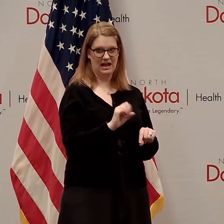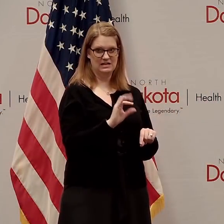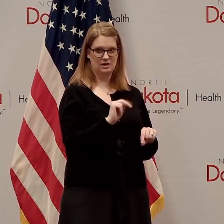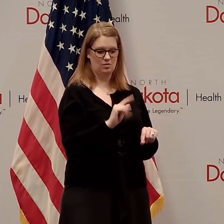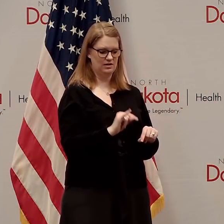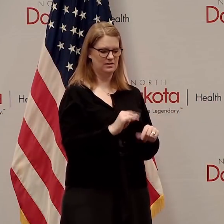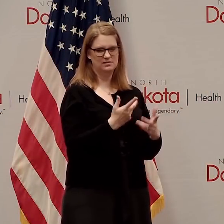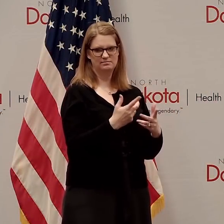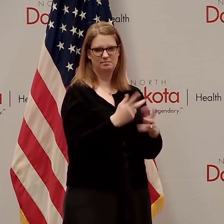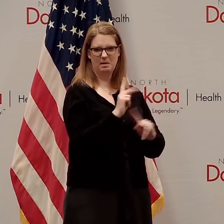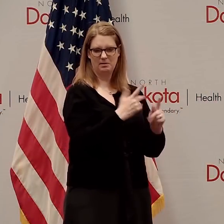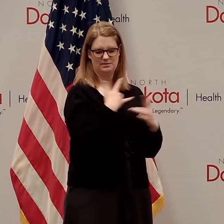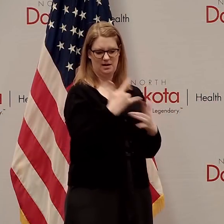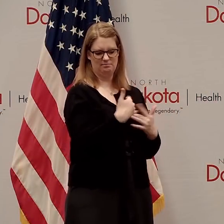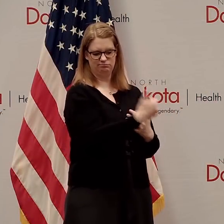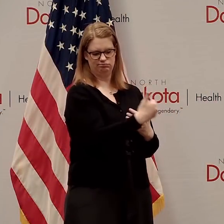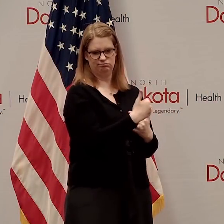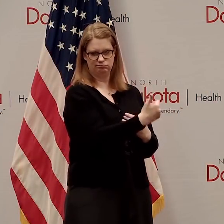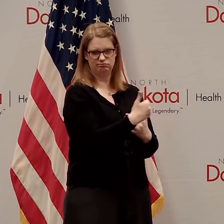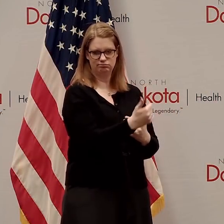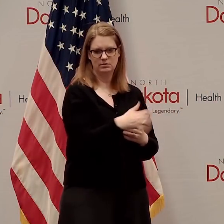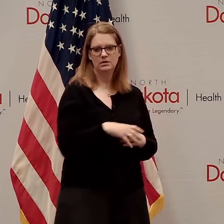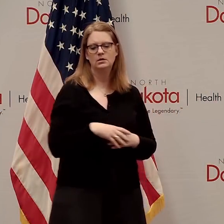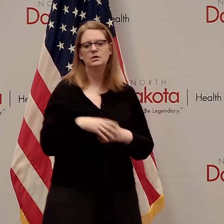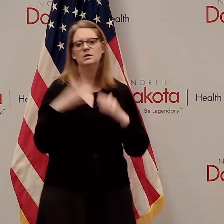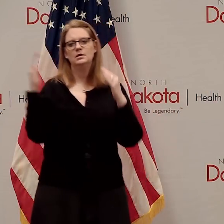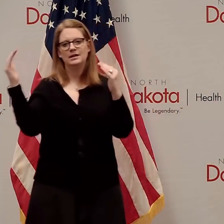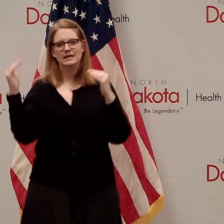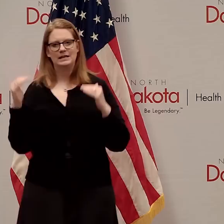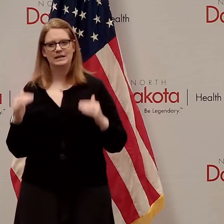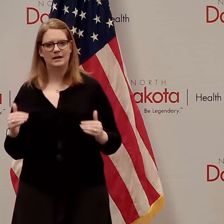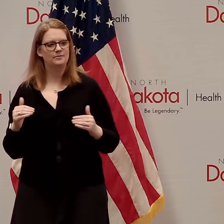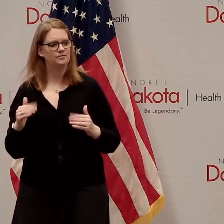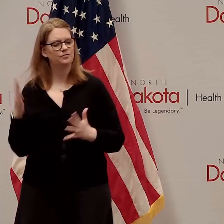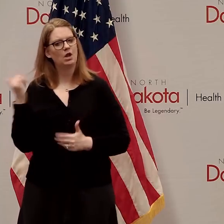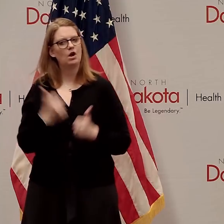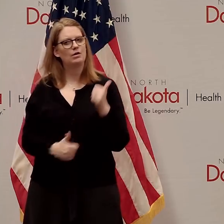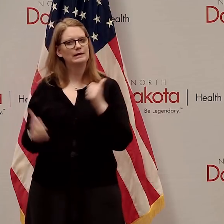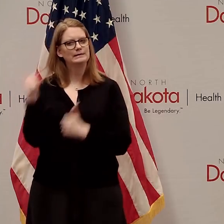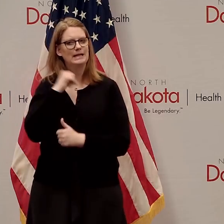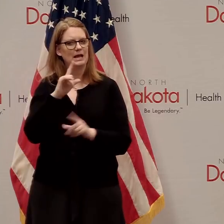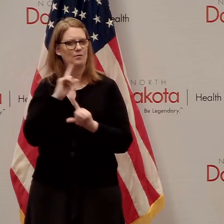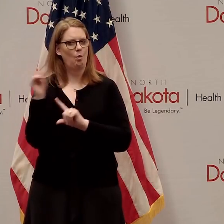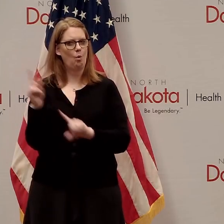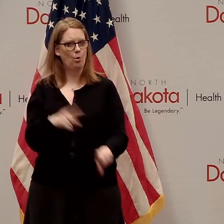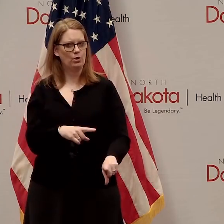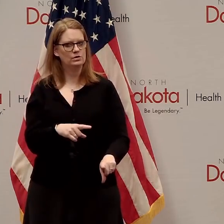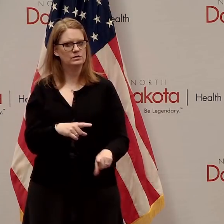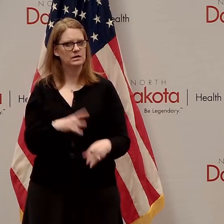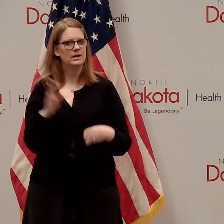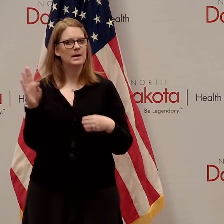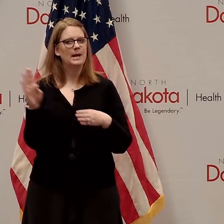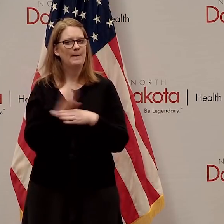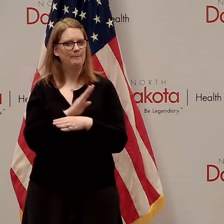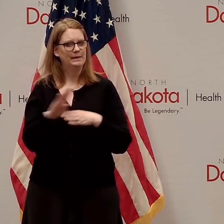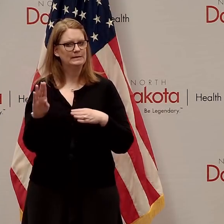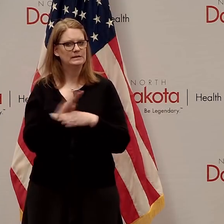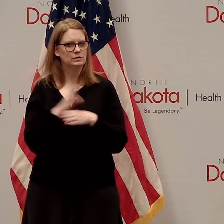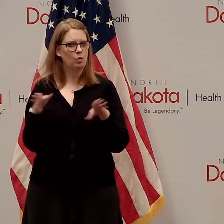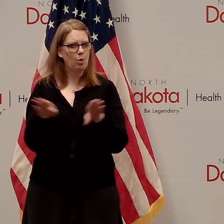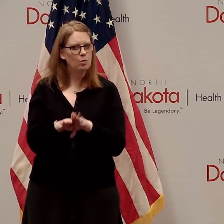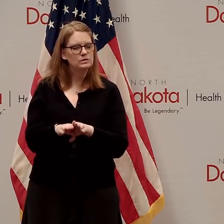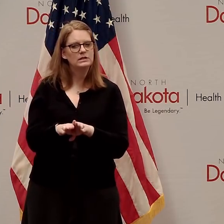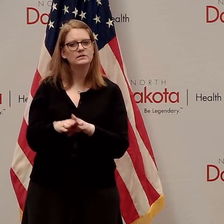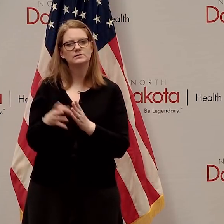Next topic is related to our executive orders and business restrictions.